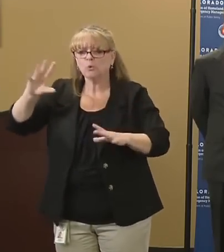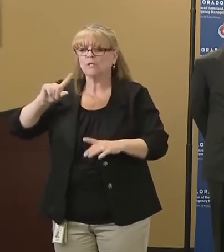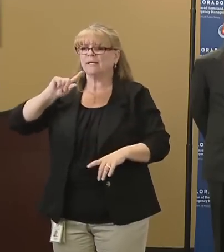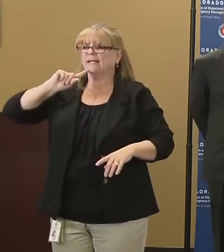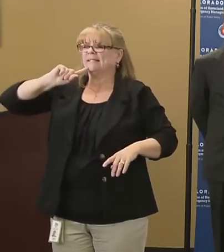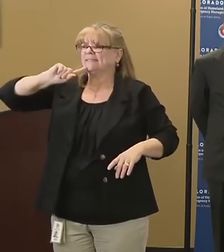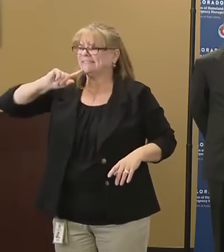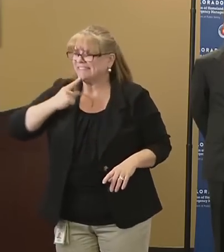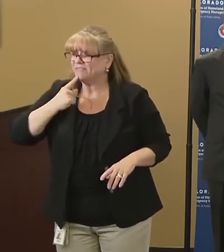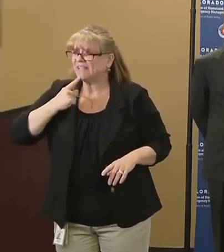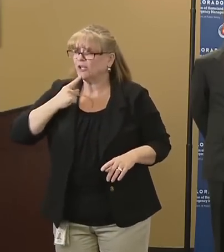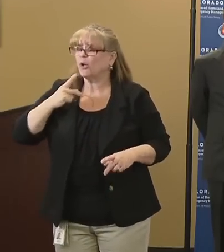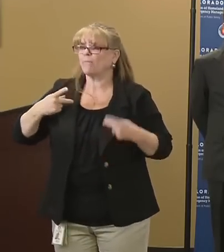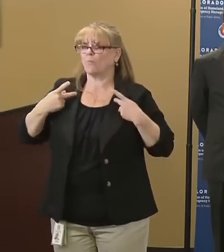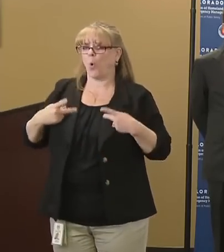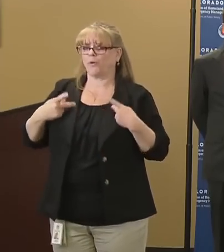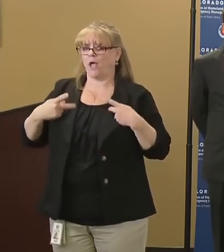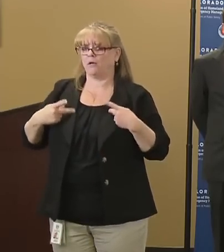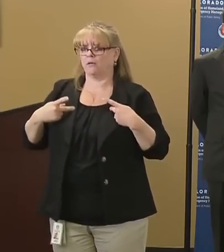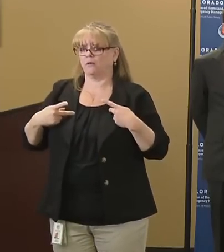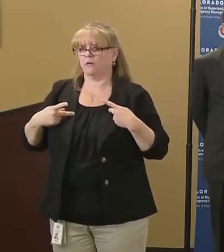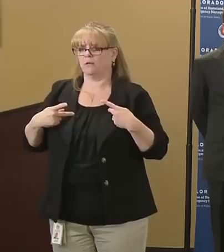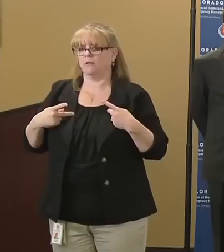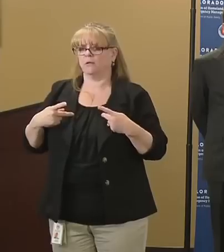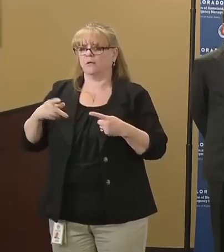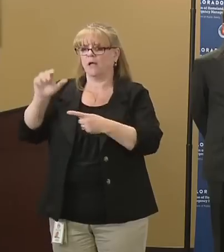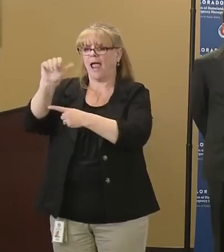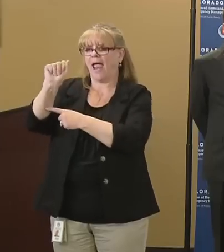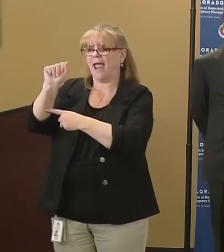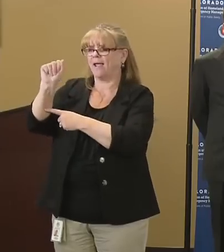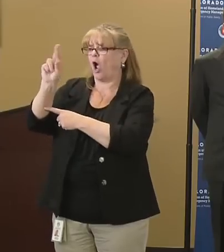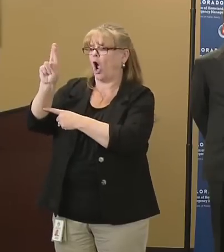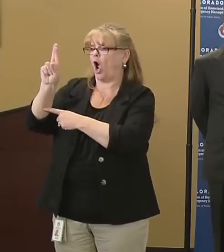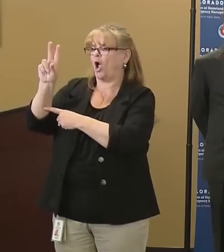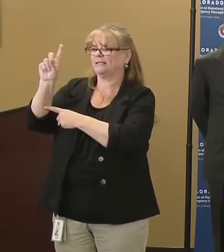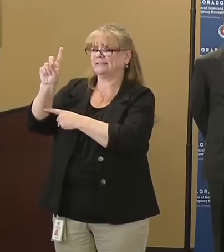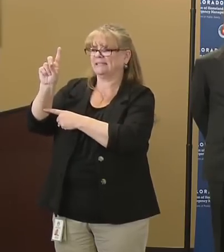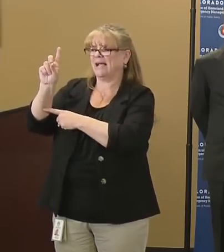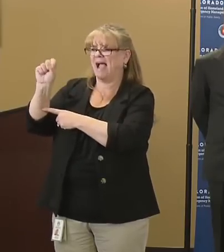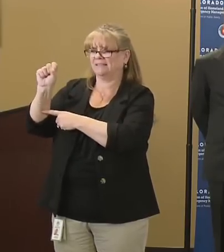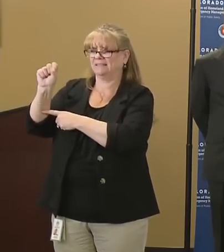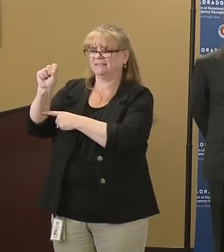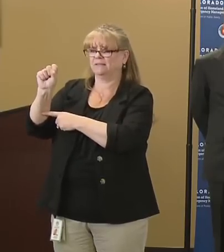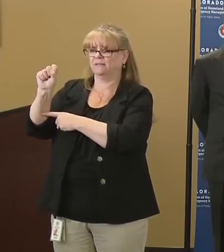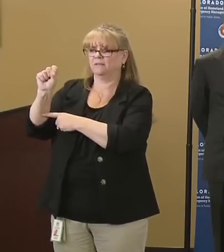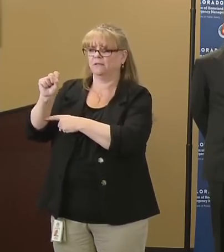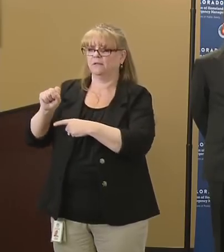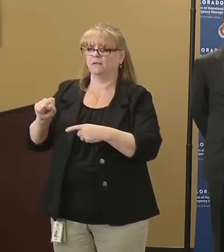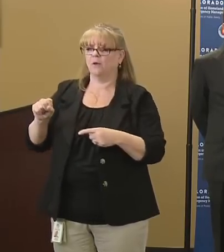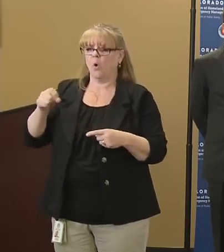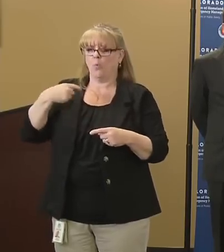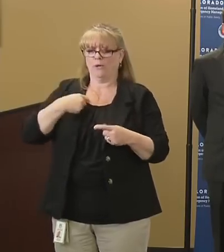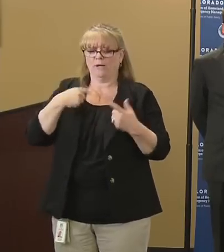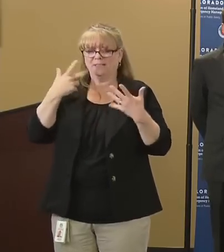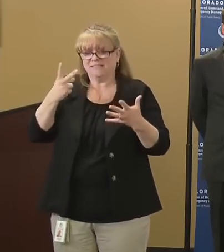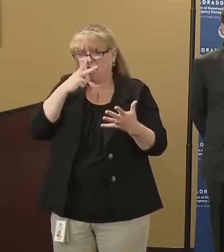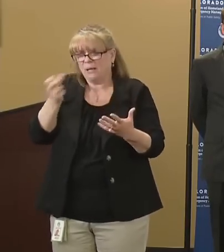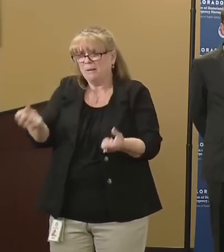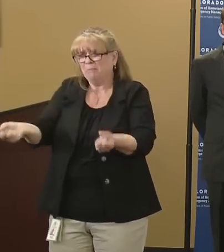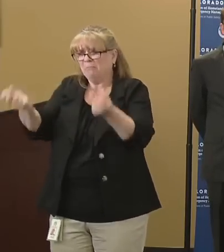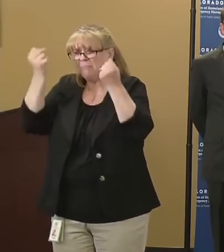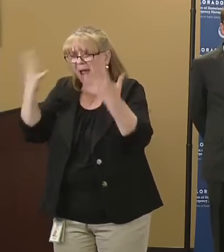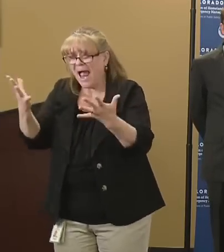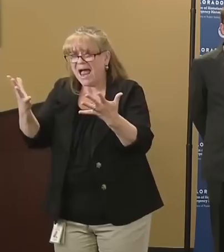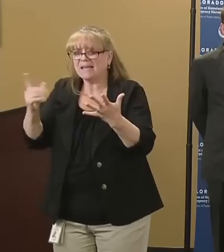or ARDS. Due to the COVID pandemic, we are now caring for an unprecedented number of critically ill patients. We have